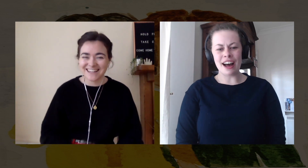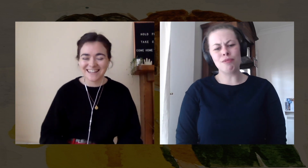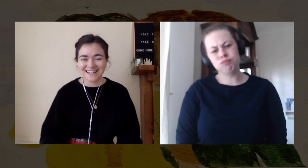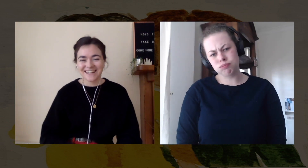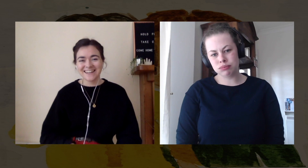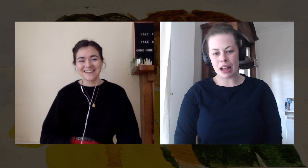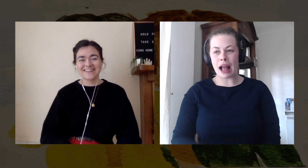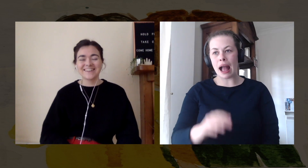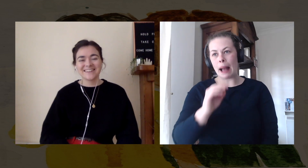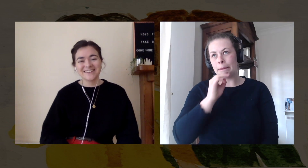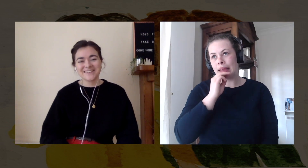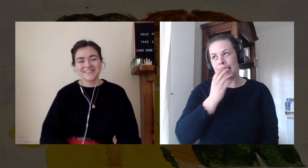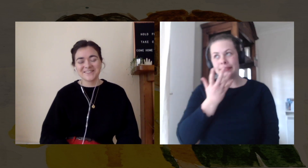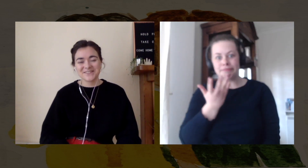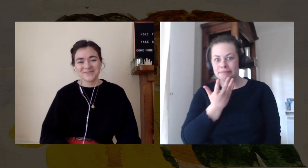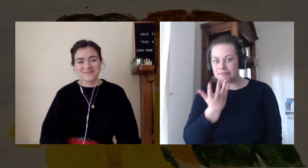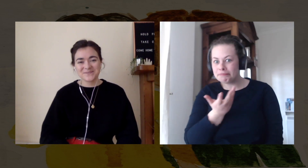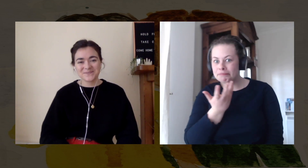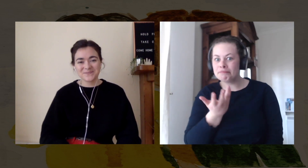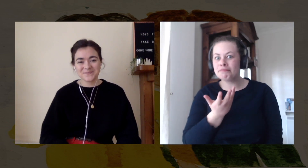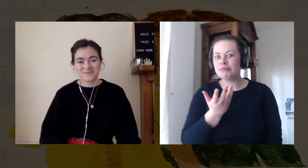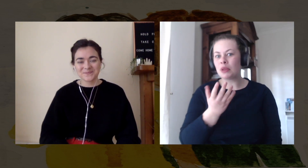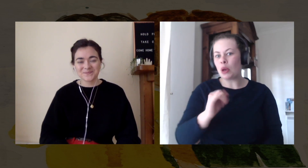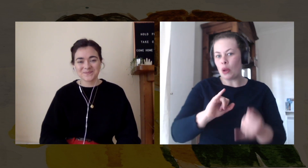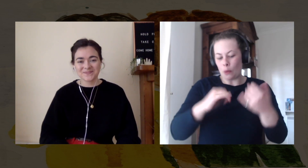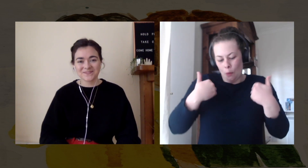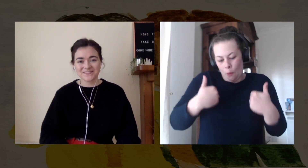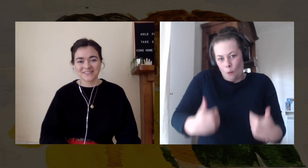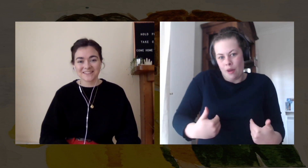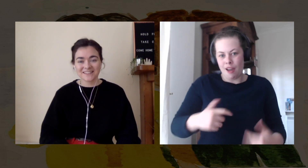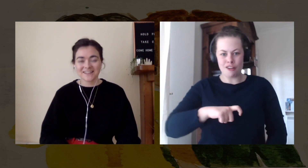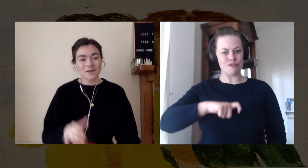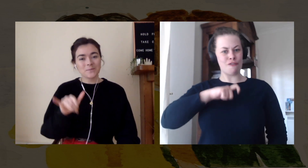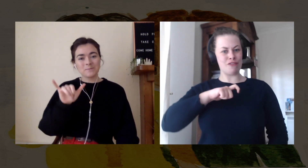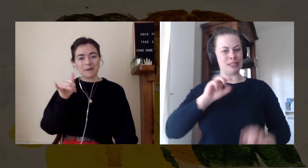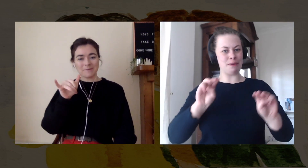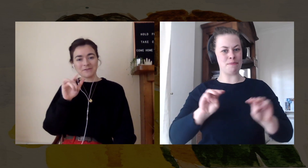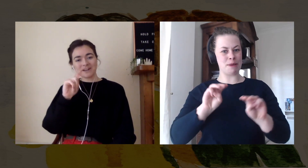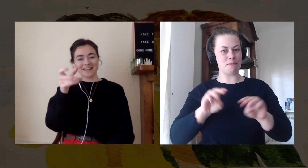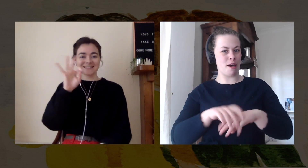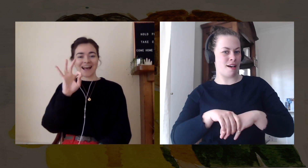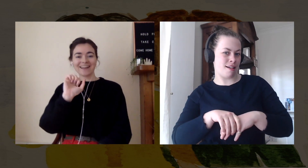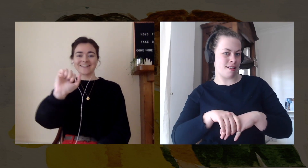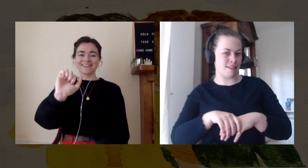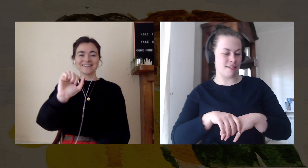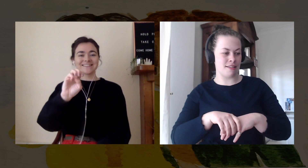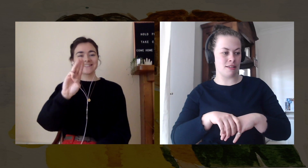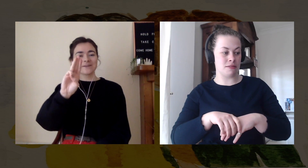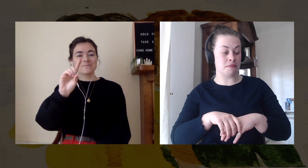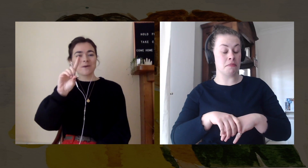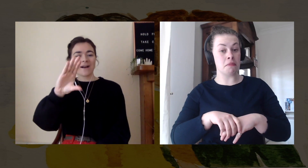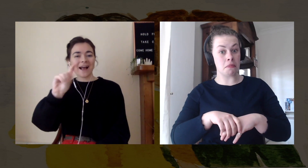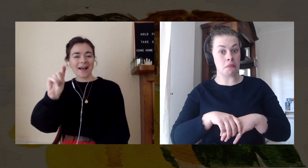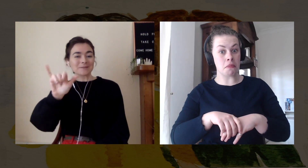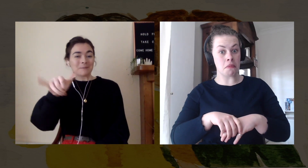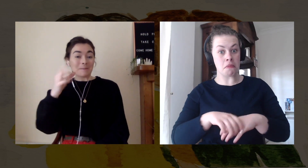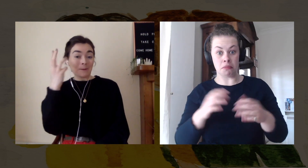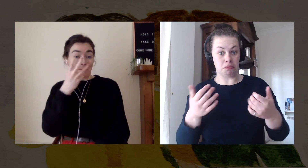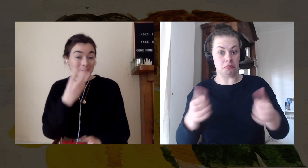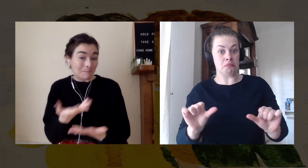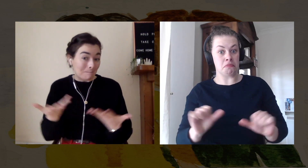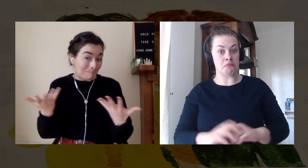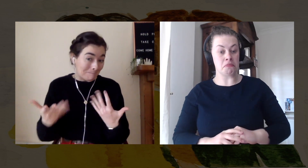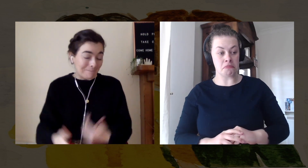it's who we are, right? Maybe if we tag his podcast, maybe he'll listen to us. Done. Into it. Jonathan, how